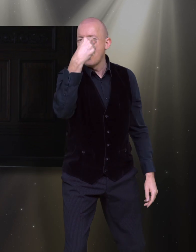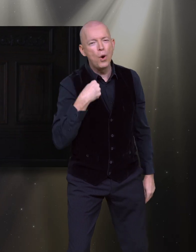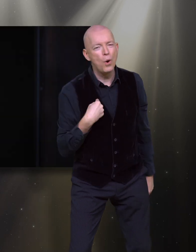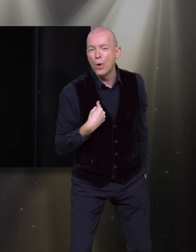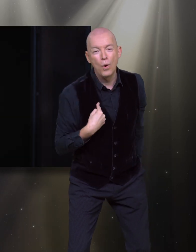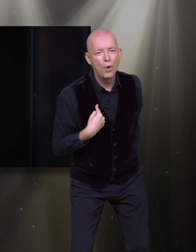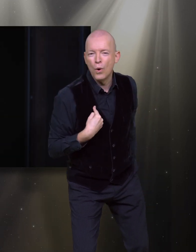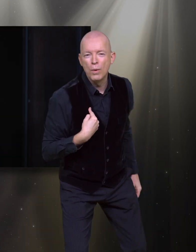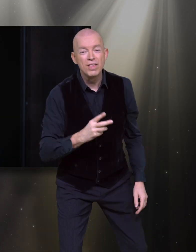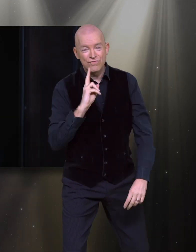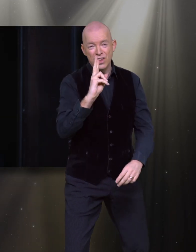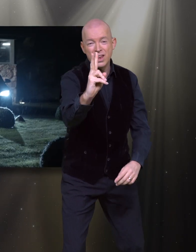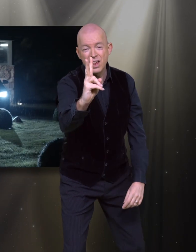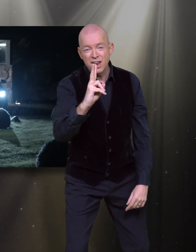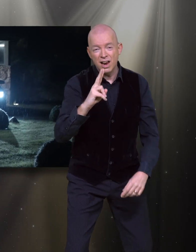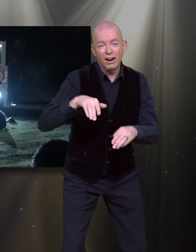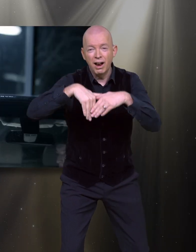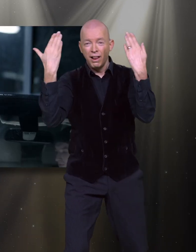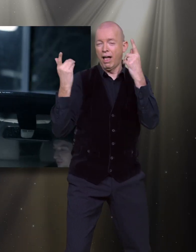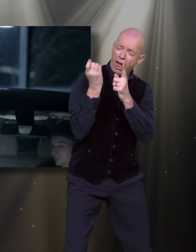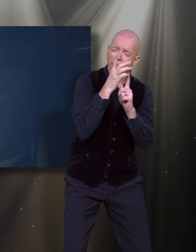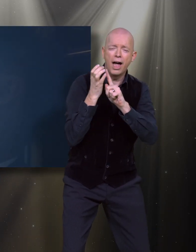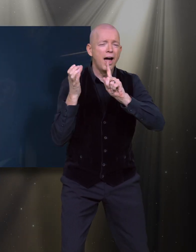me. When it comes to you, I'm better off.